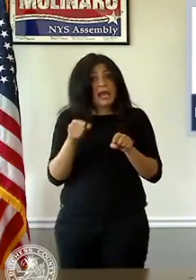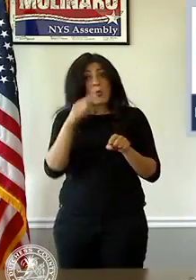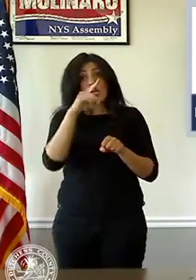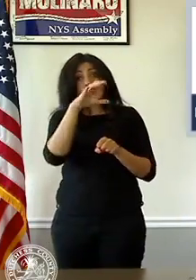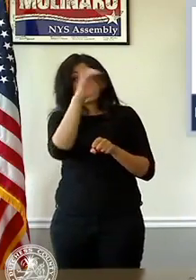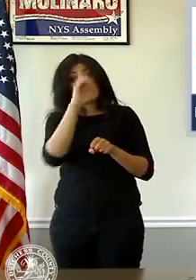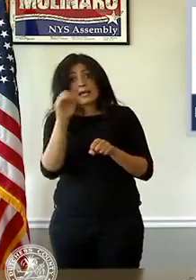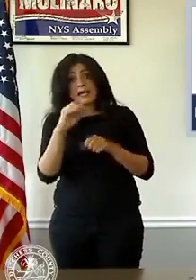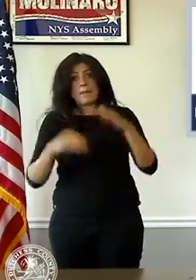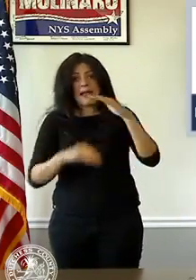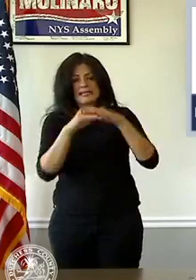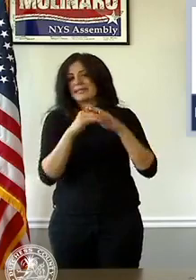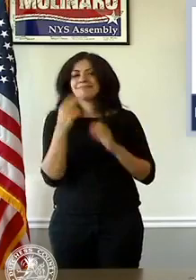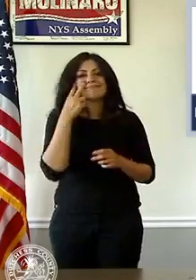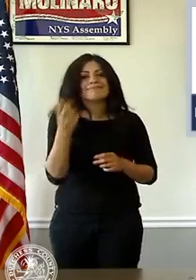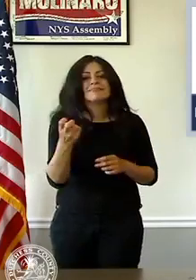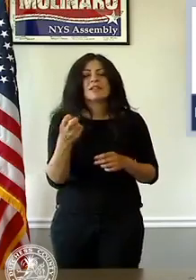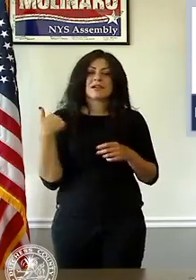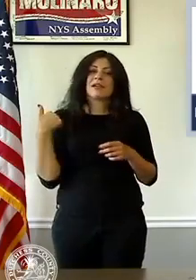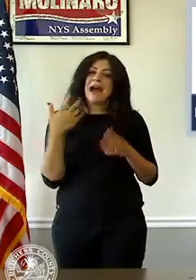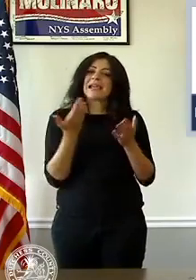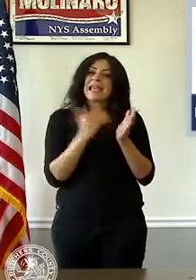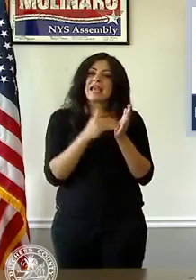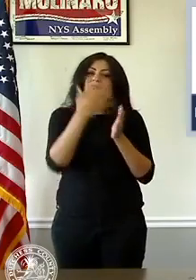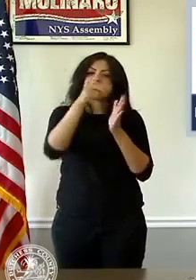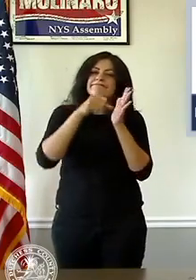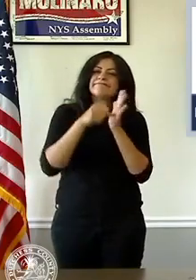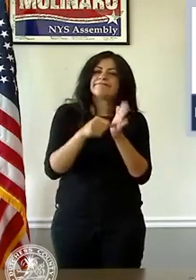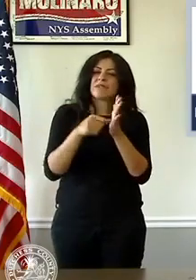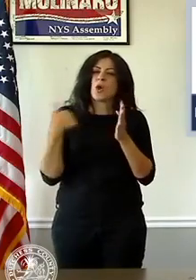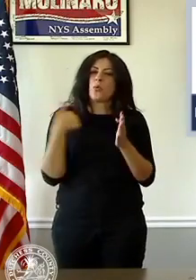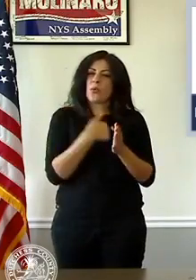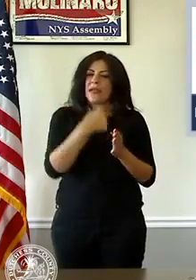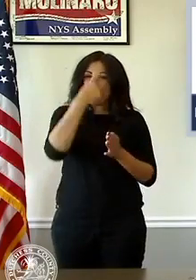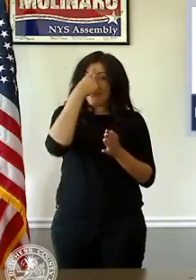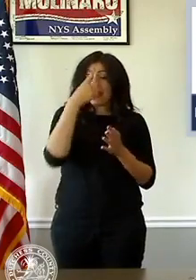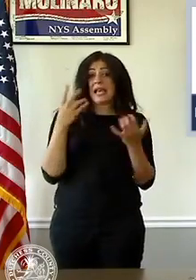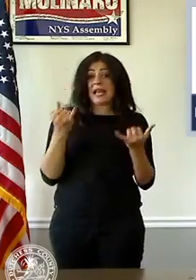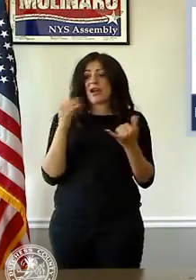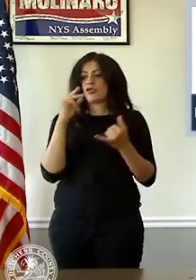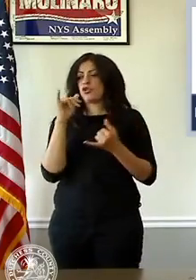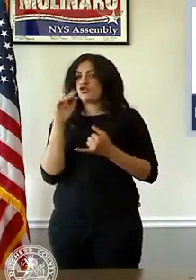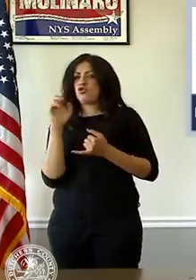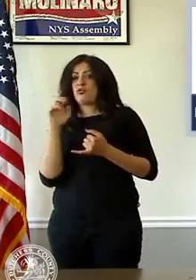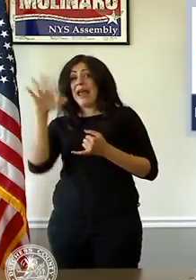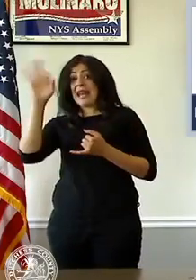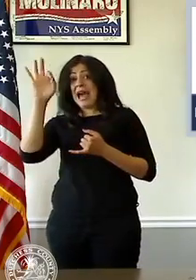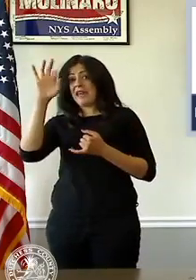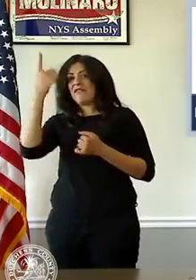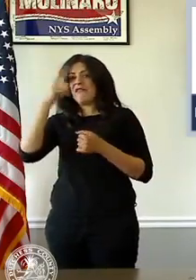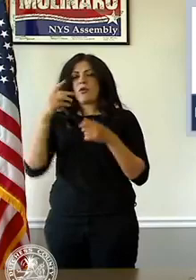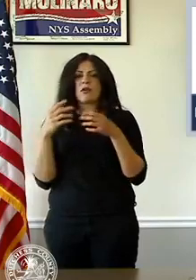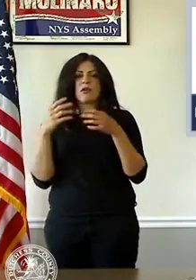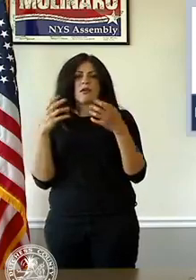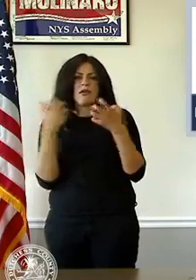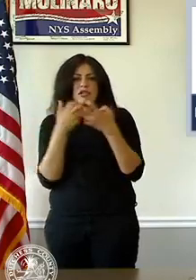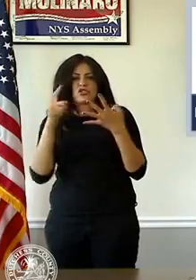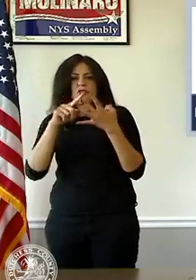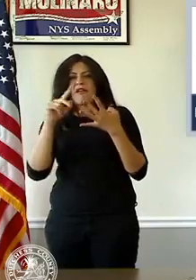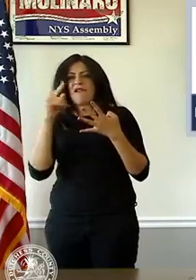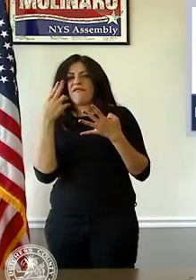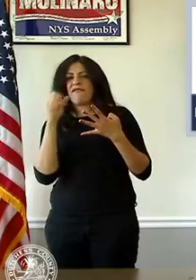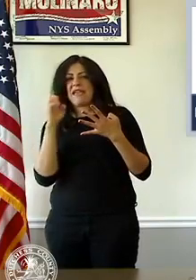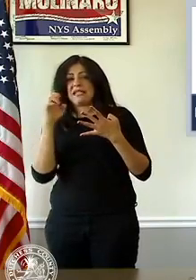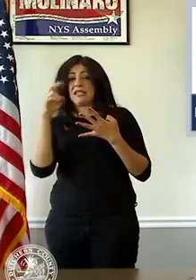we are asking that Phase 2 begin ahead of June 9th. We believe as a region that is safe. As I've mentioned, with Phase